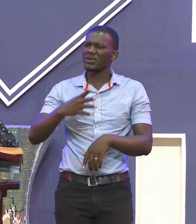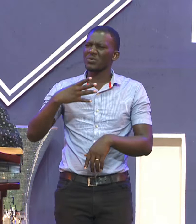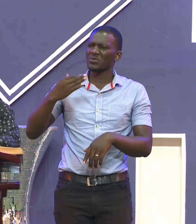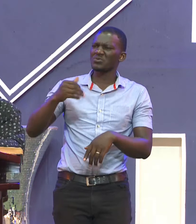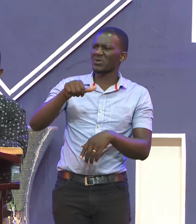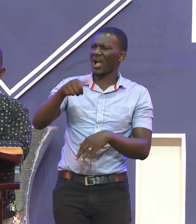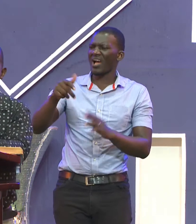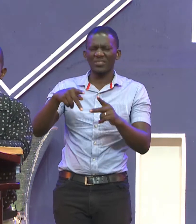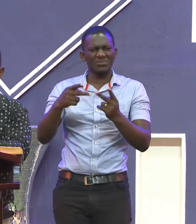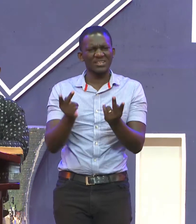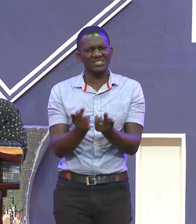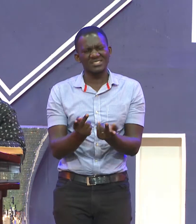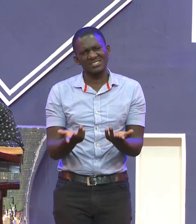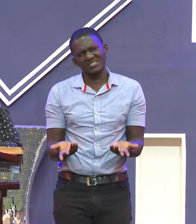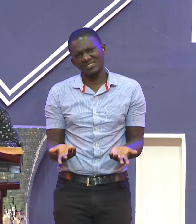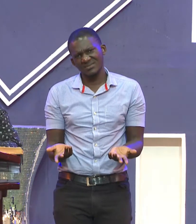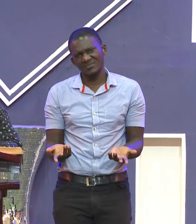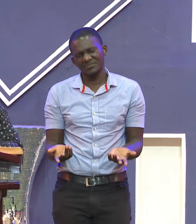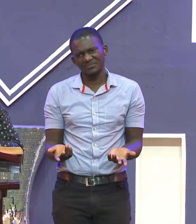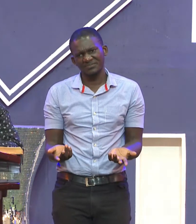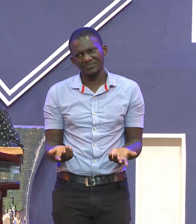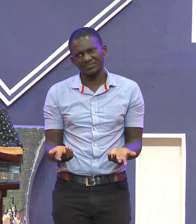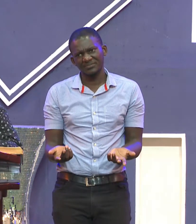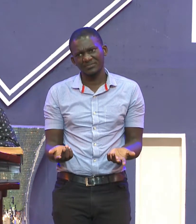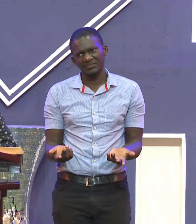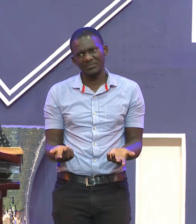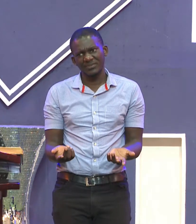and it's like we have gone in other places